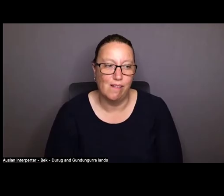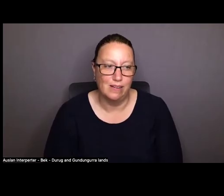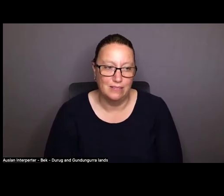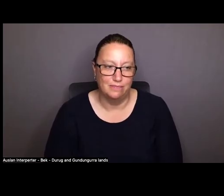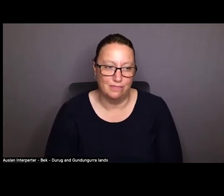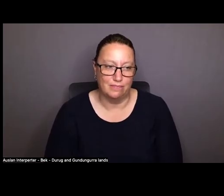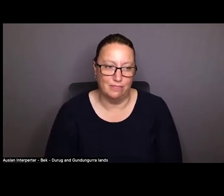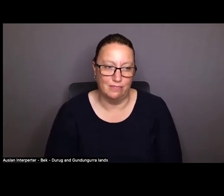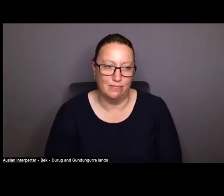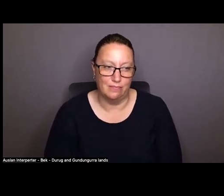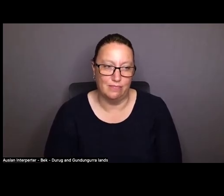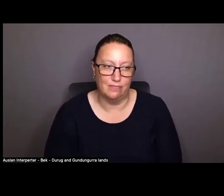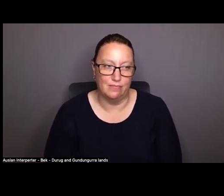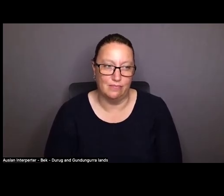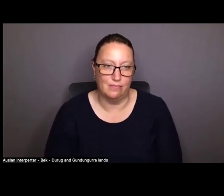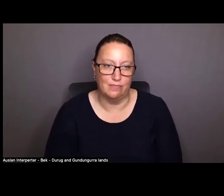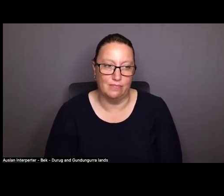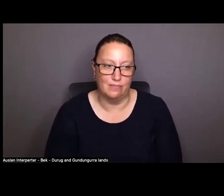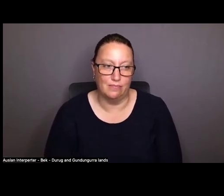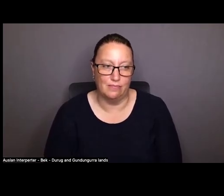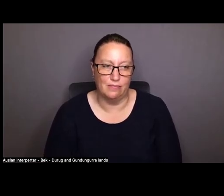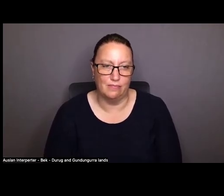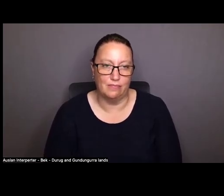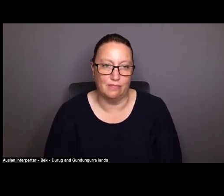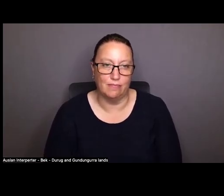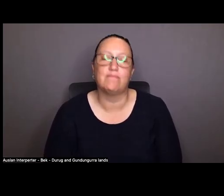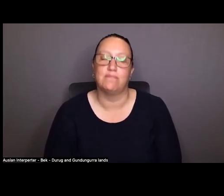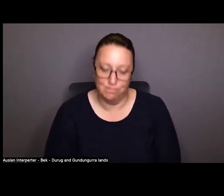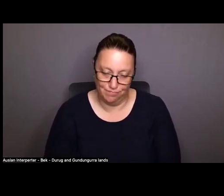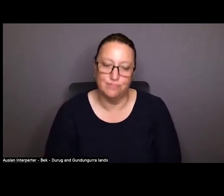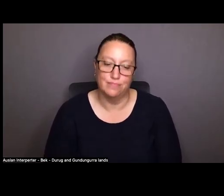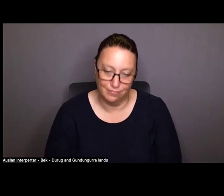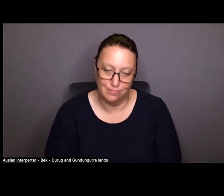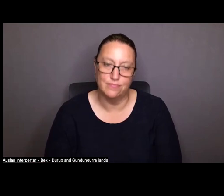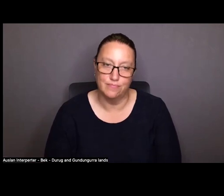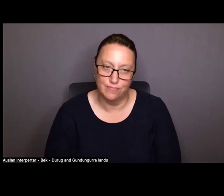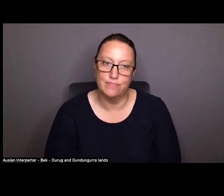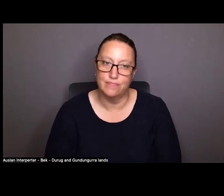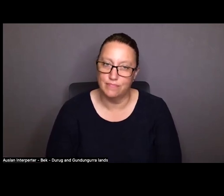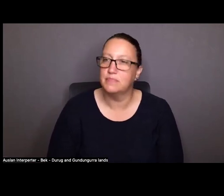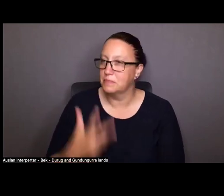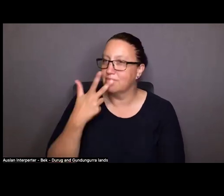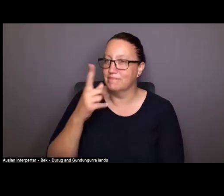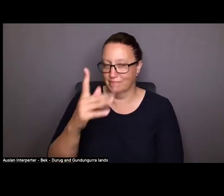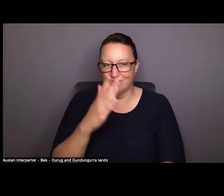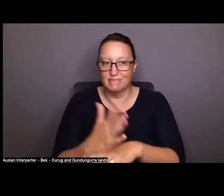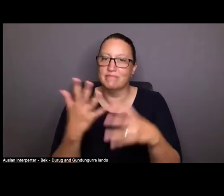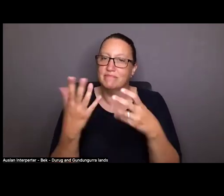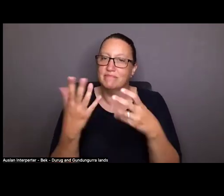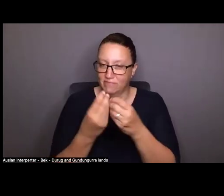from. I would have said so, yeah. Yeah, I mean, if you're working with